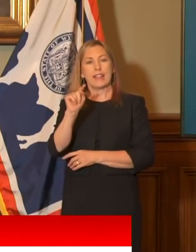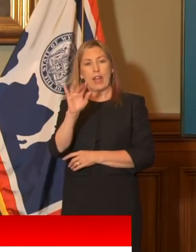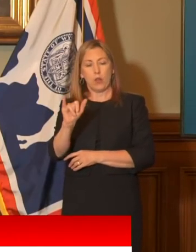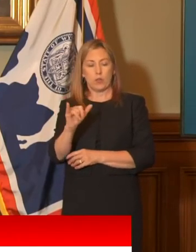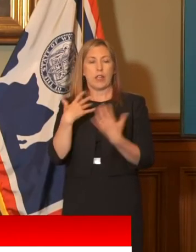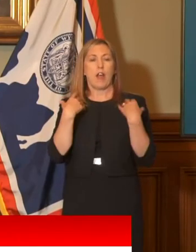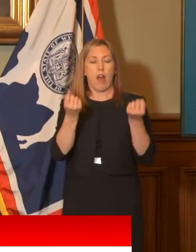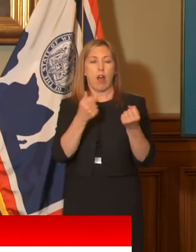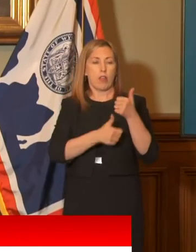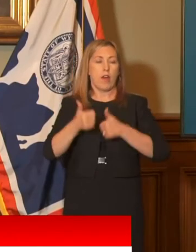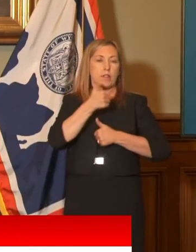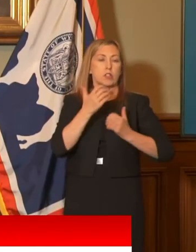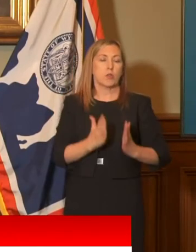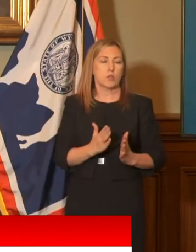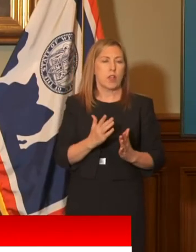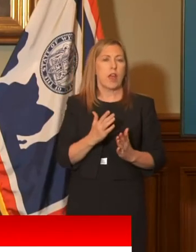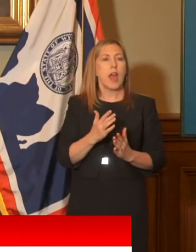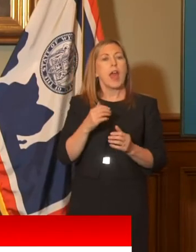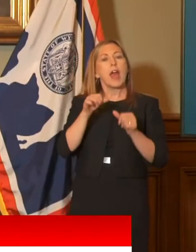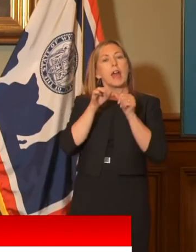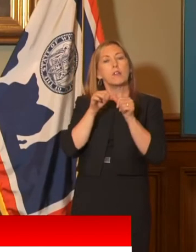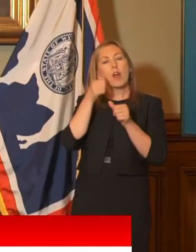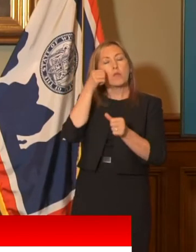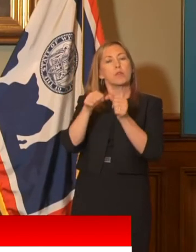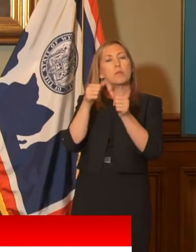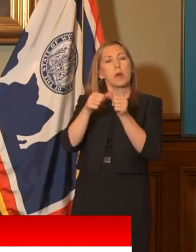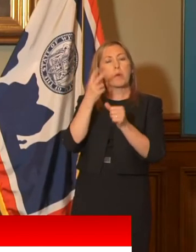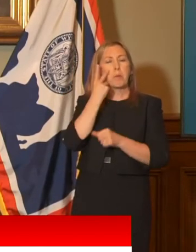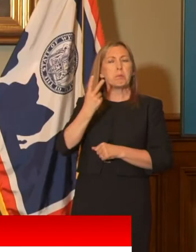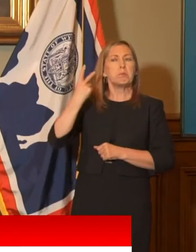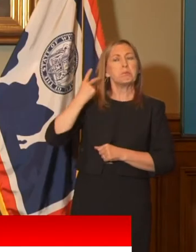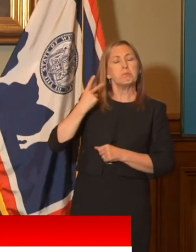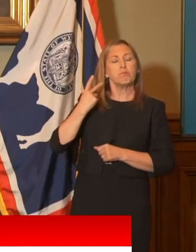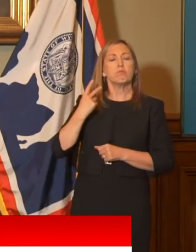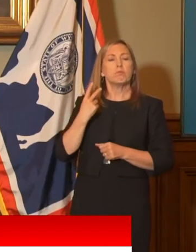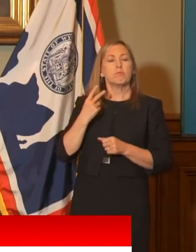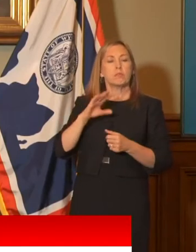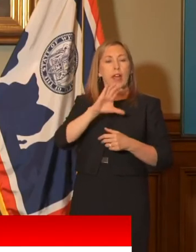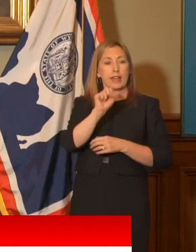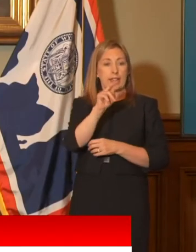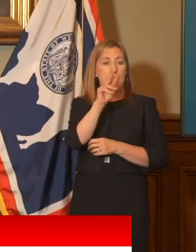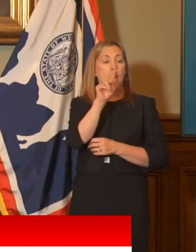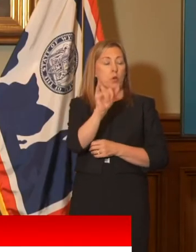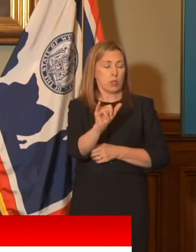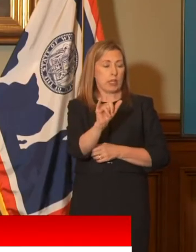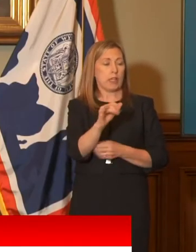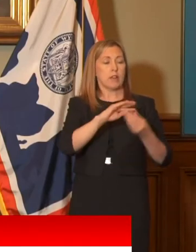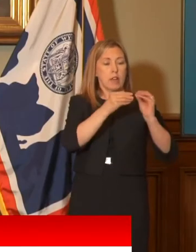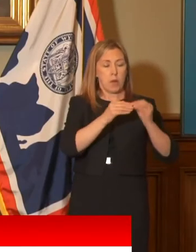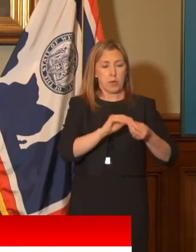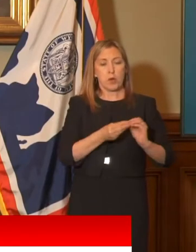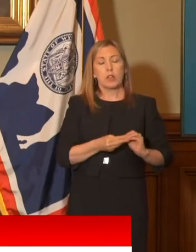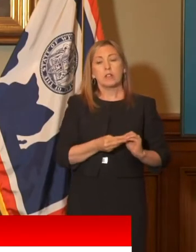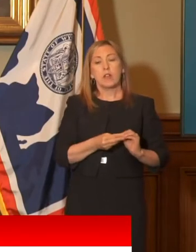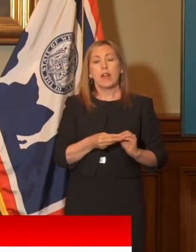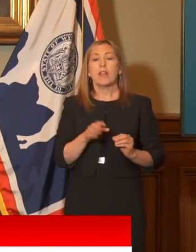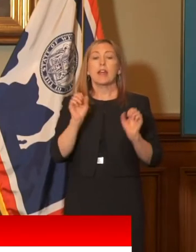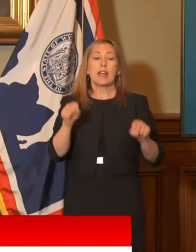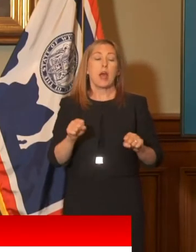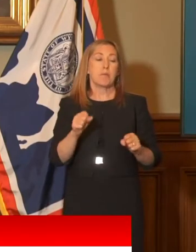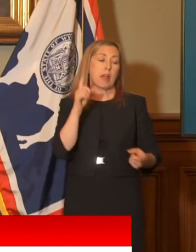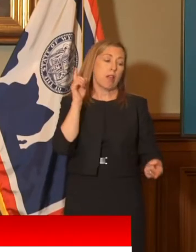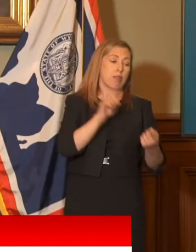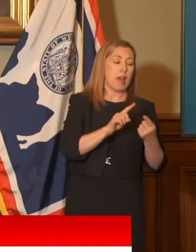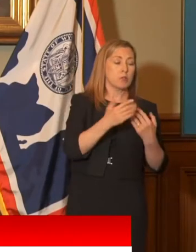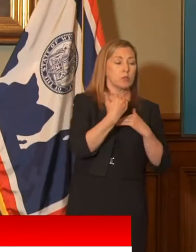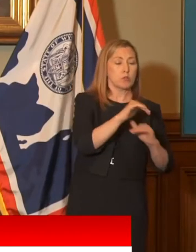in mind. Variances are essentially countywide replacement orders that may be less restrictive or more restrictive. County